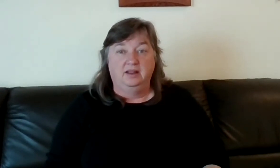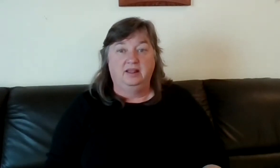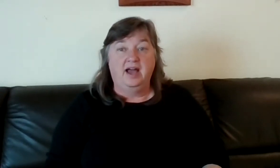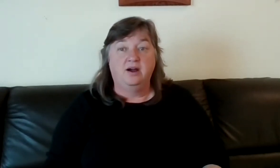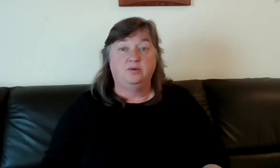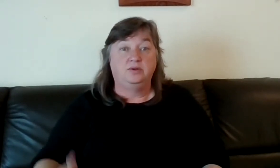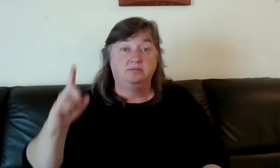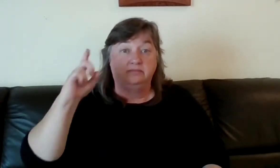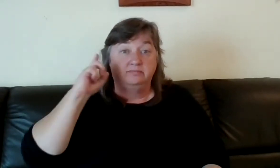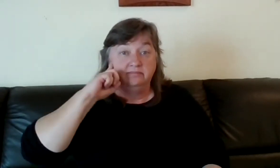Loud,